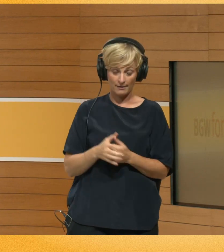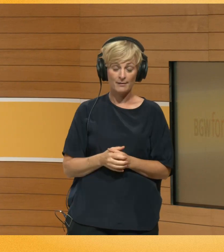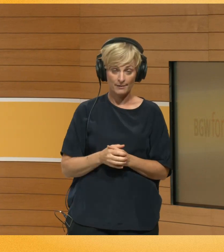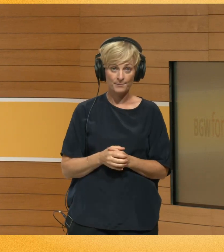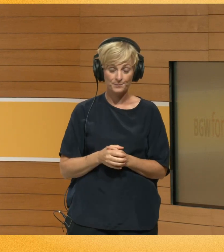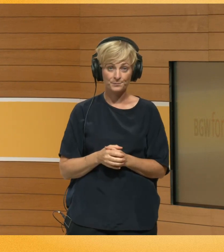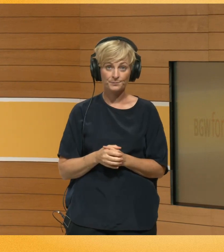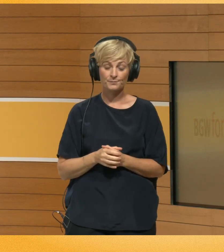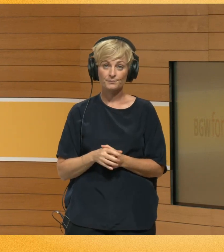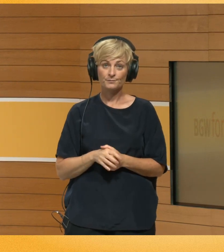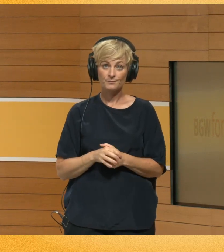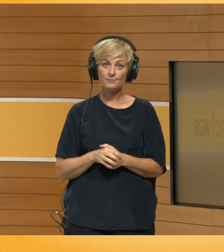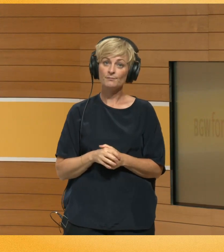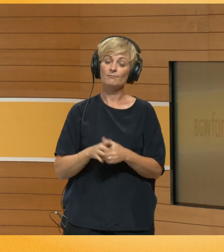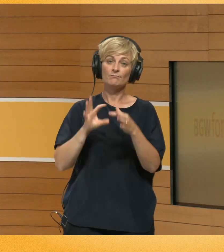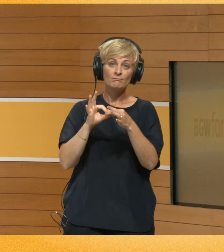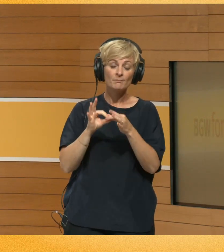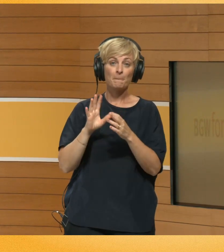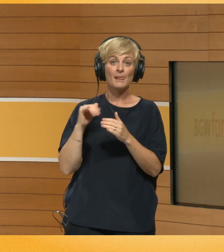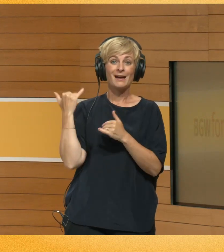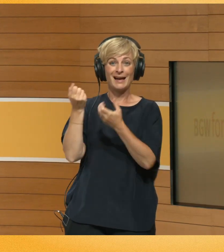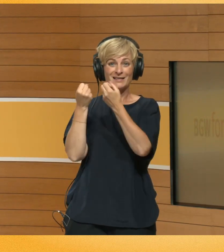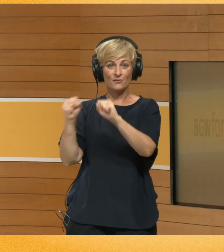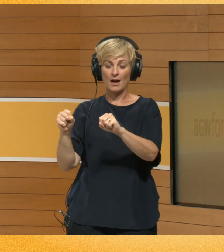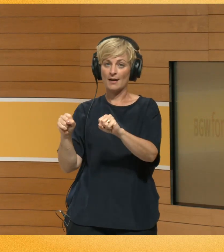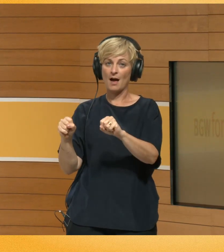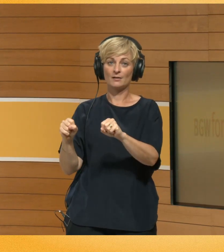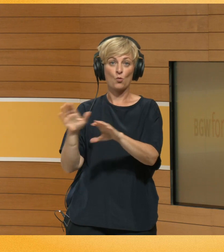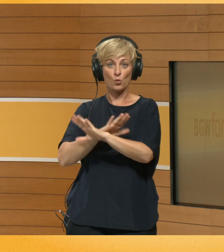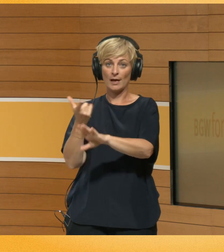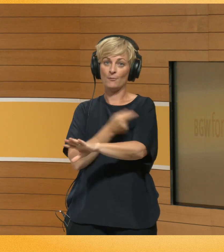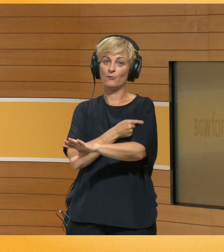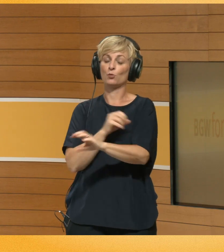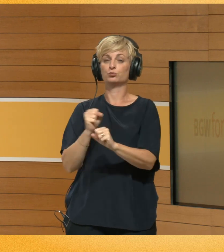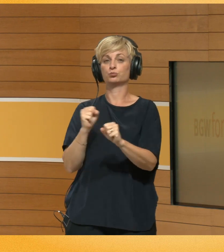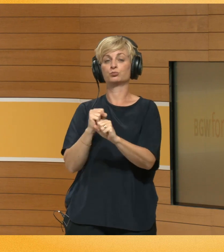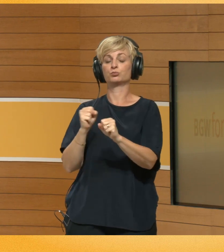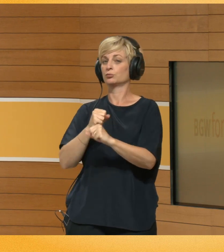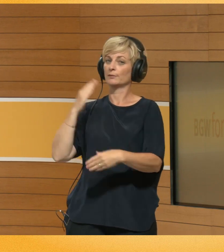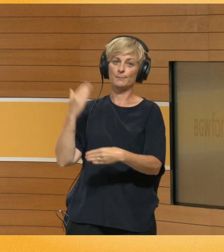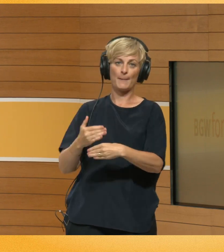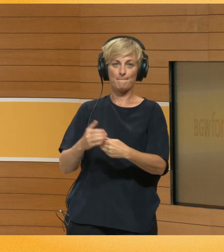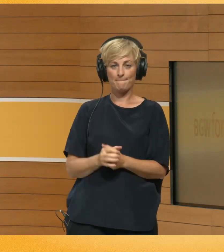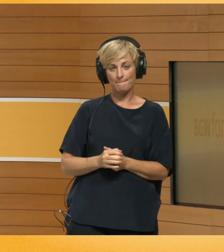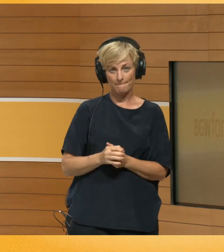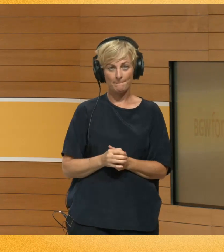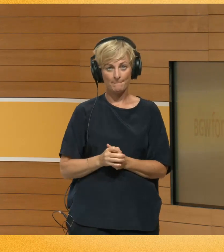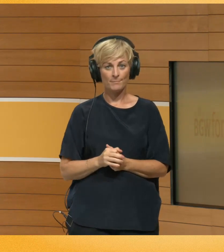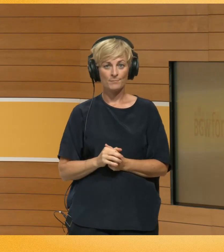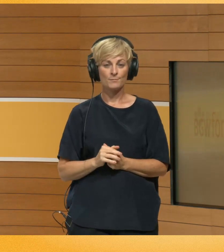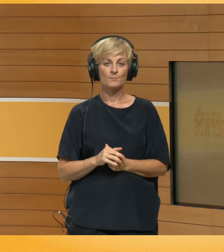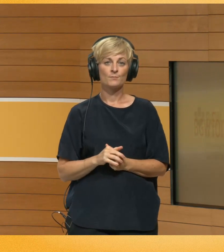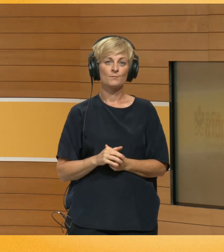But there were vaccination hesitants. And these vaccination hesitants